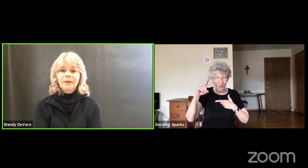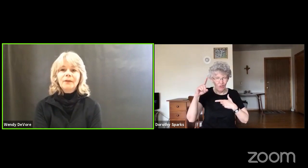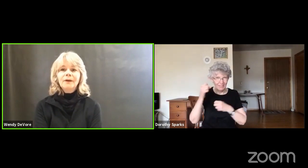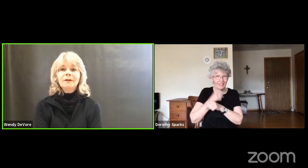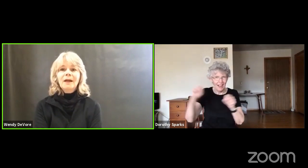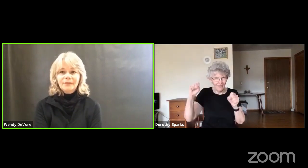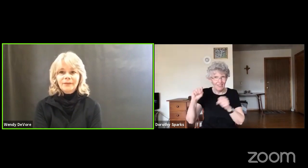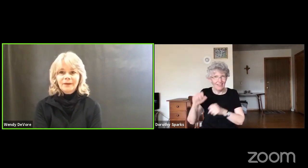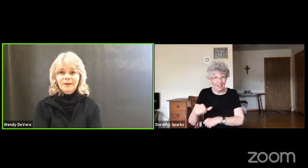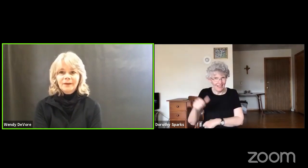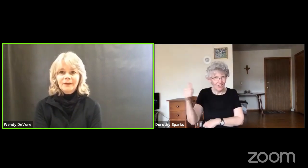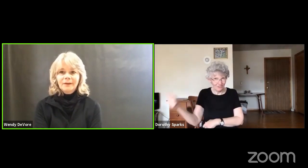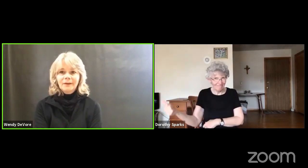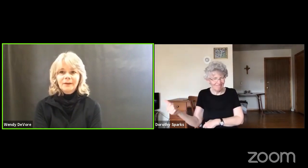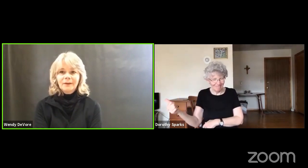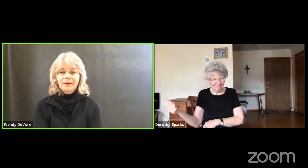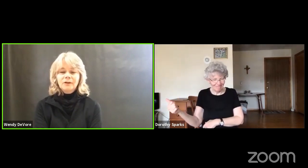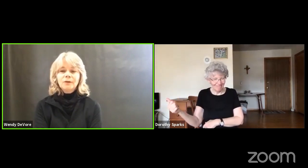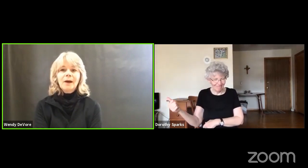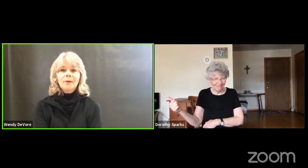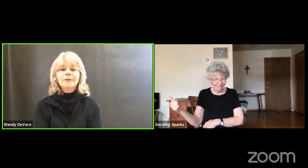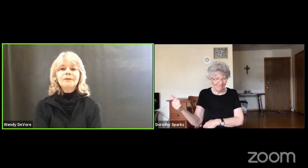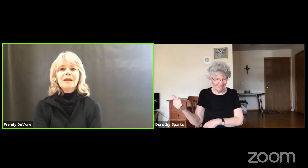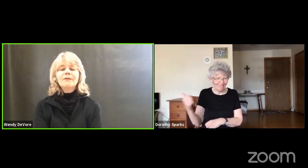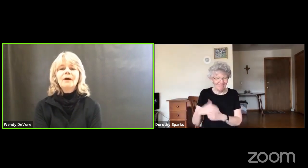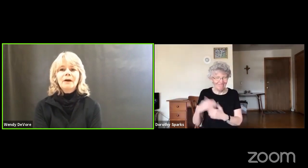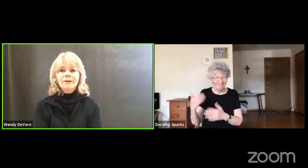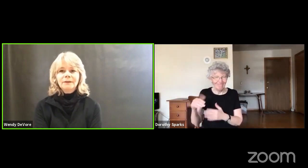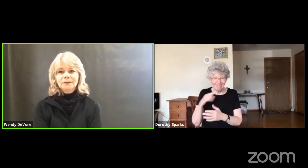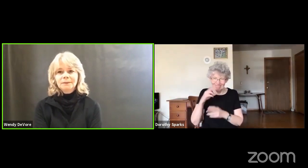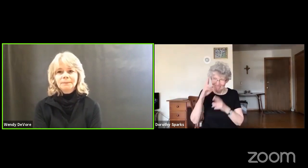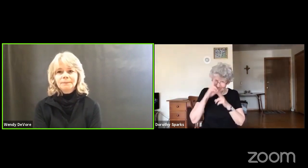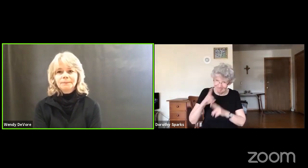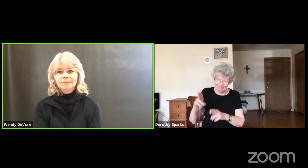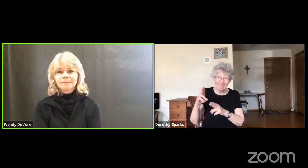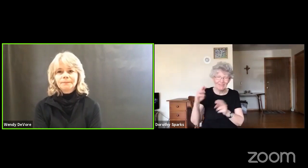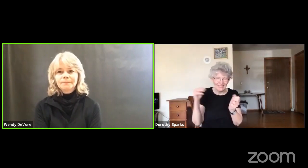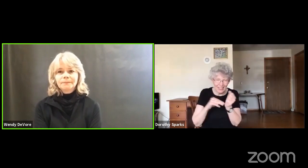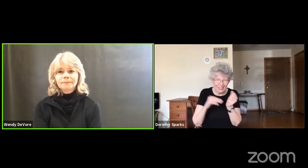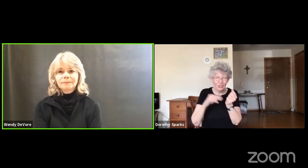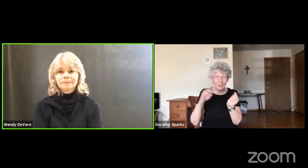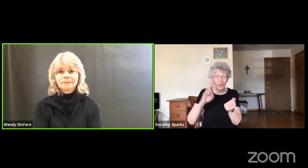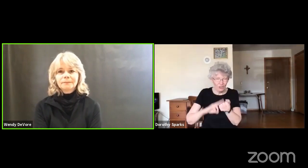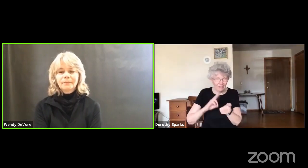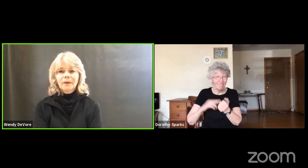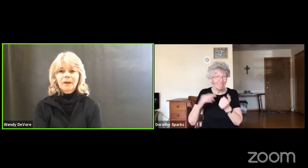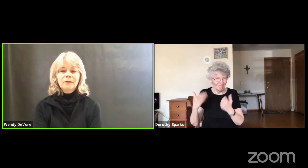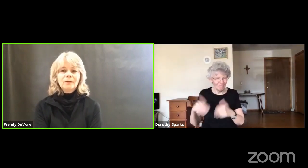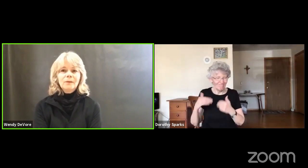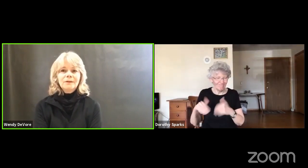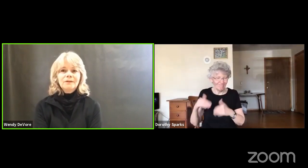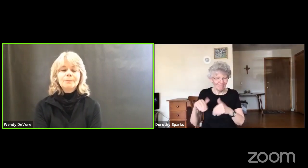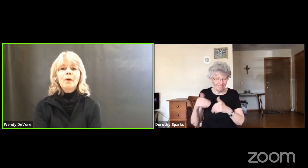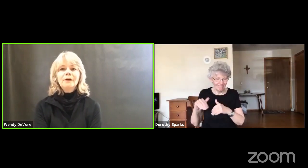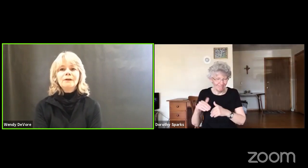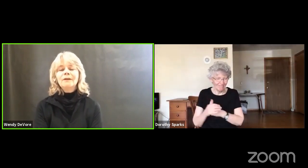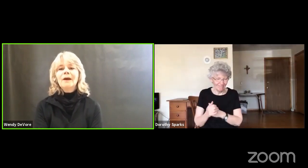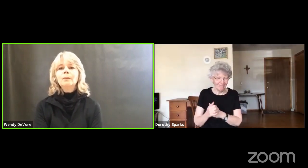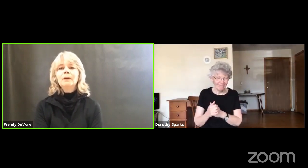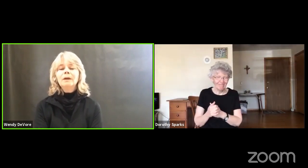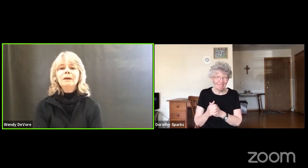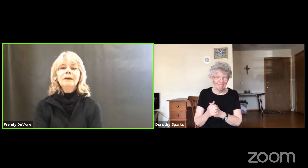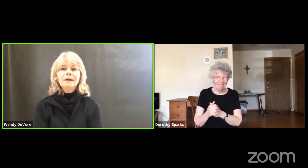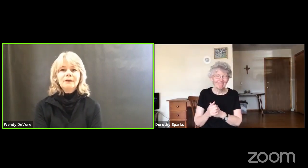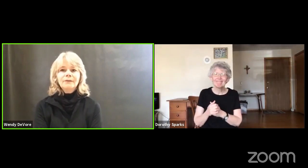their life to help save others. And so it's important